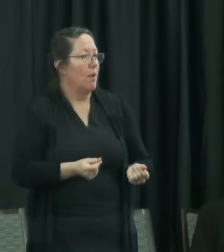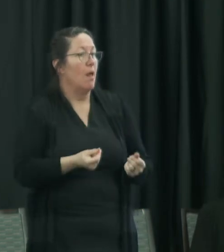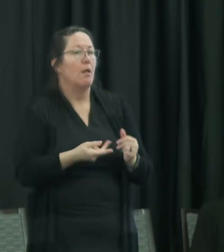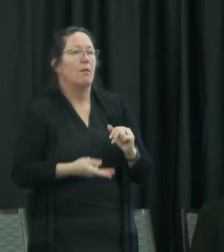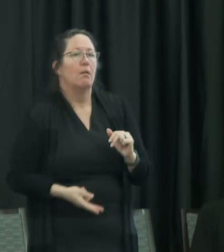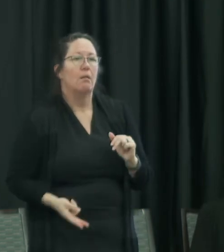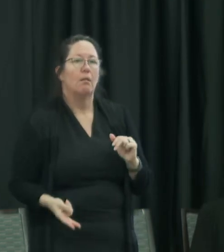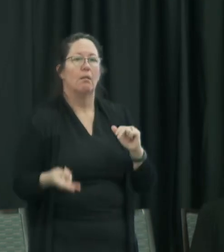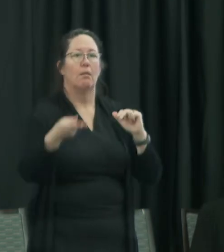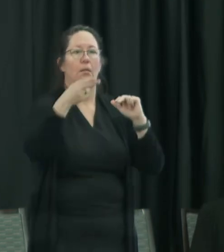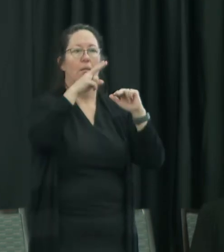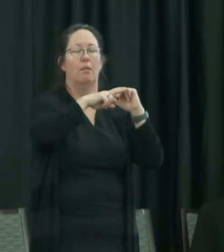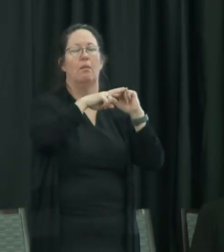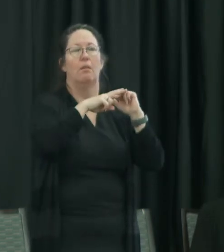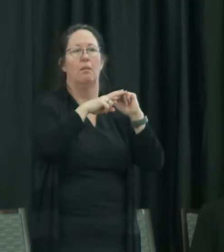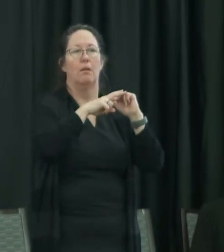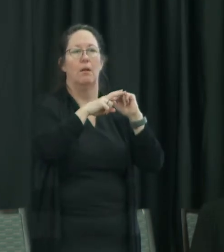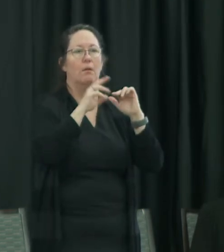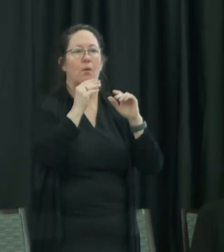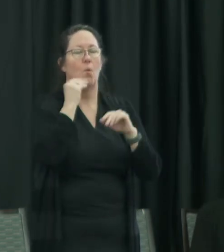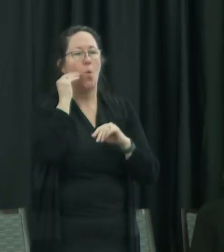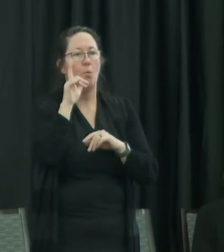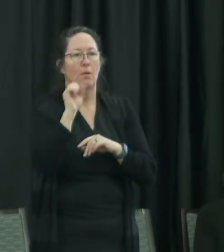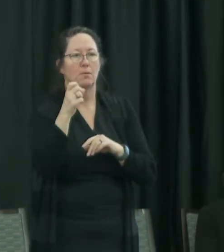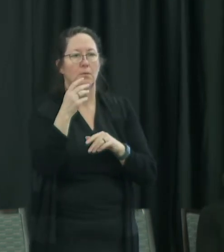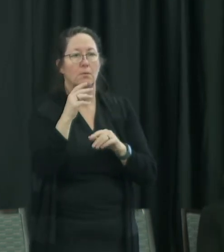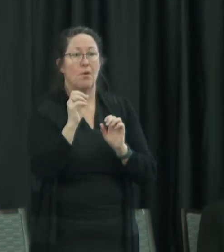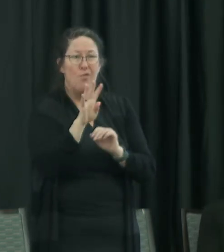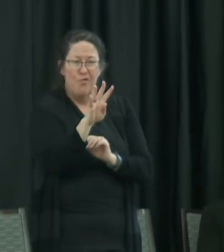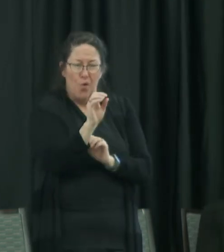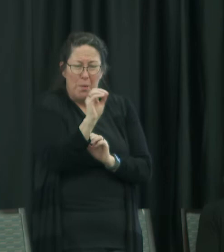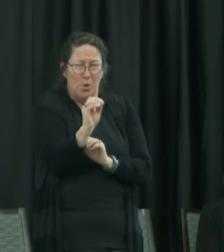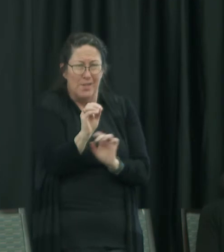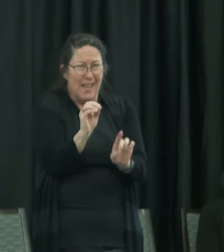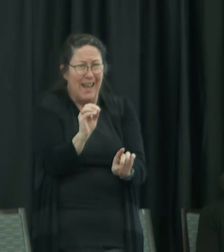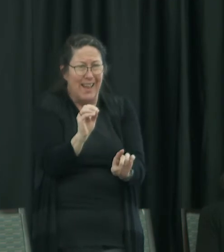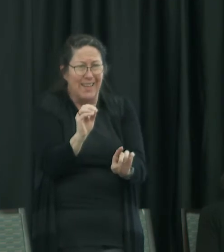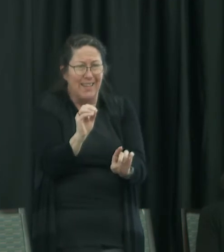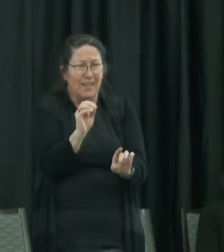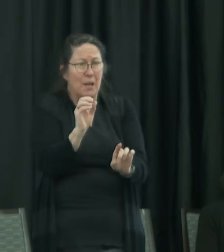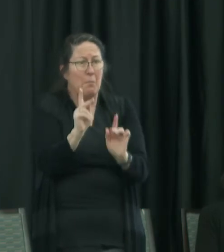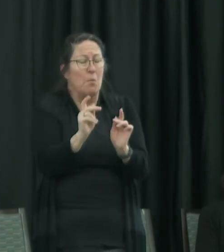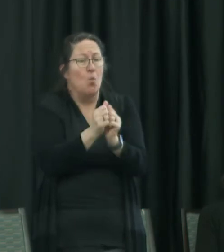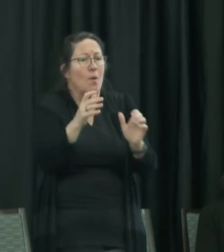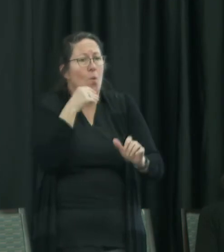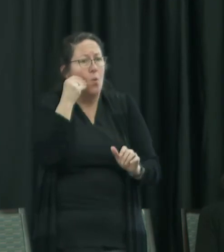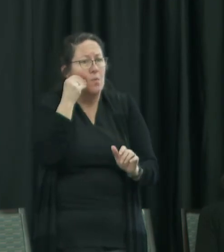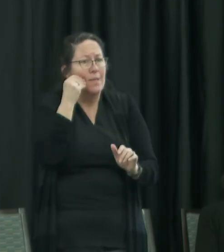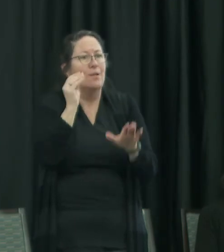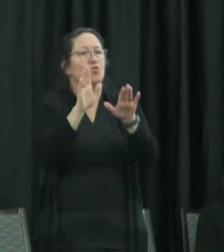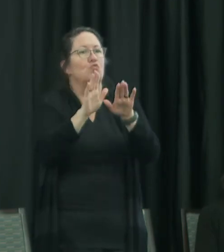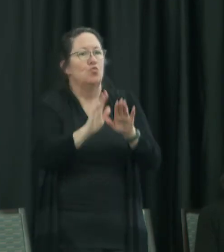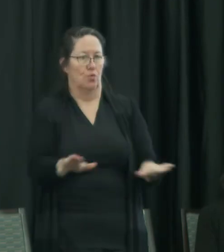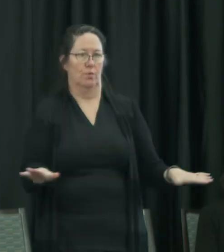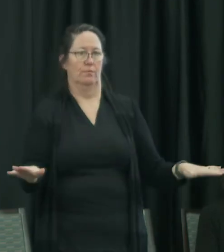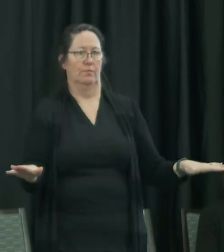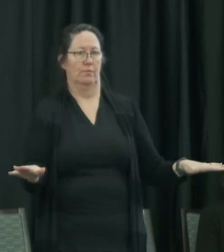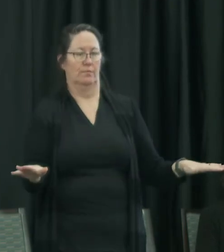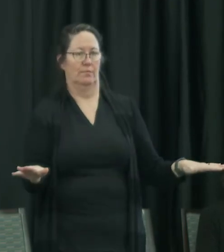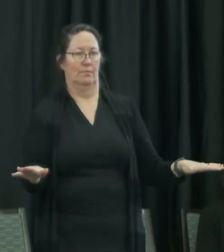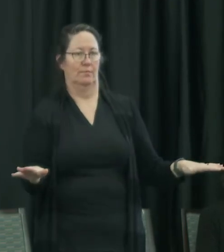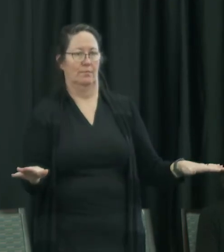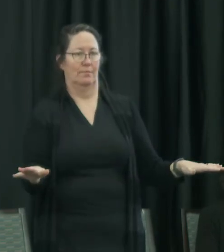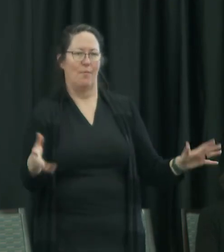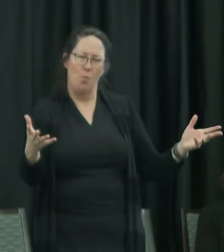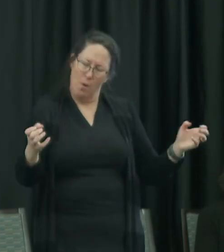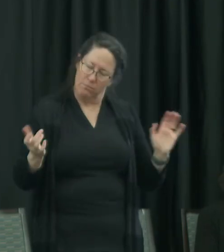increased significantly, and again, 40% of the homeless in our population are children. As I have often